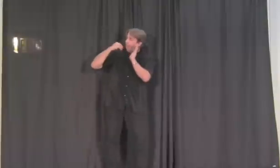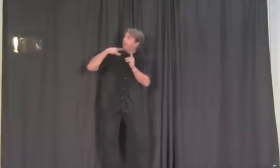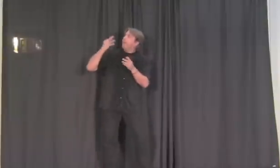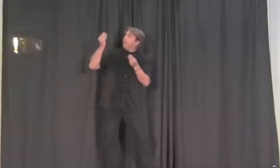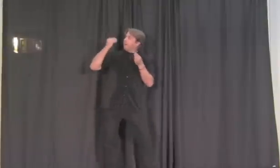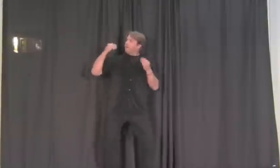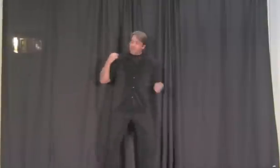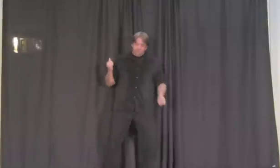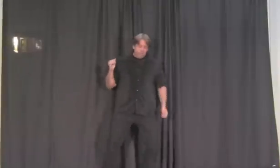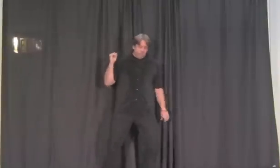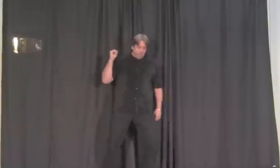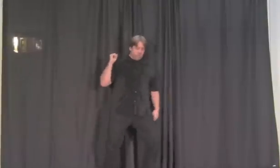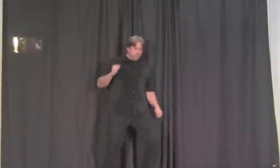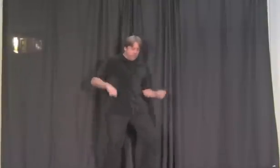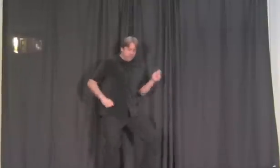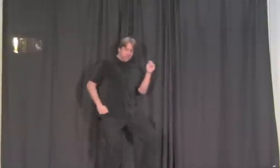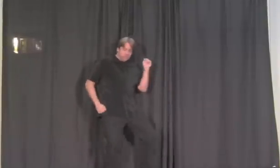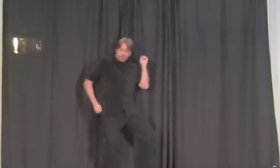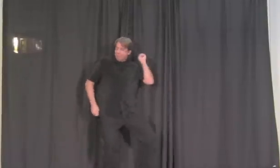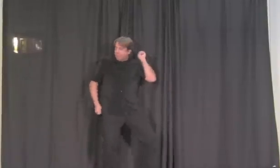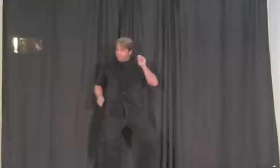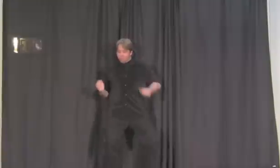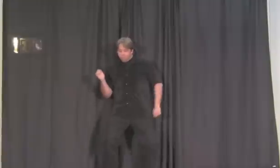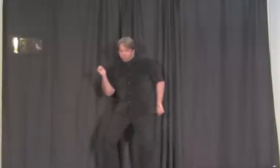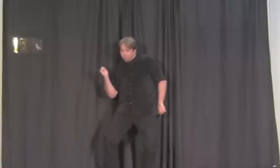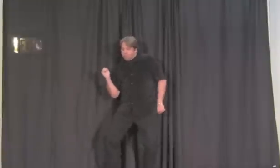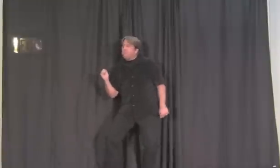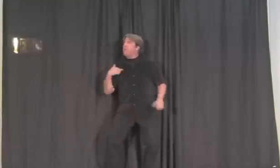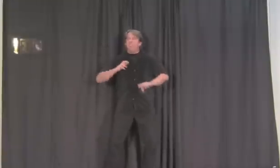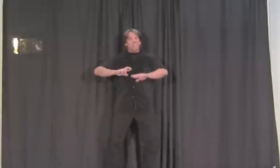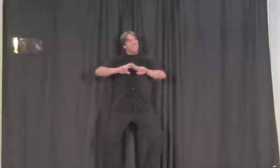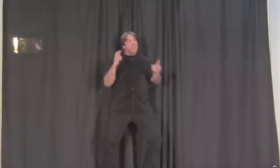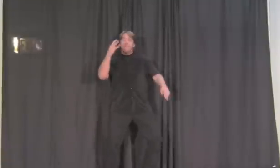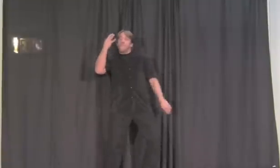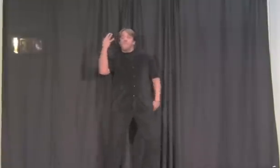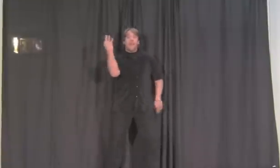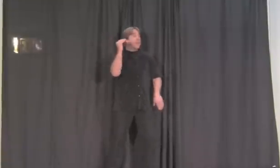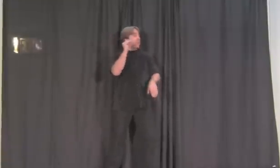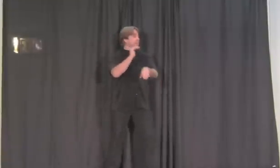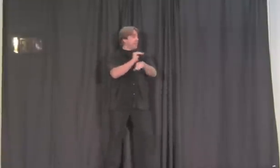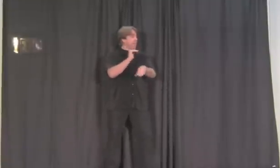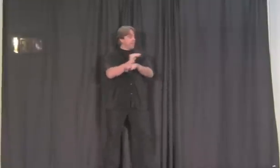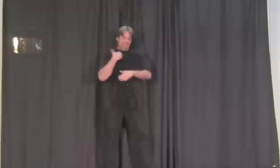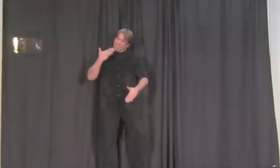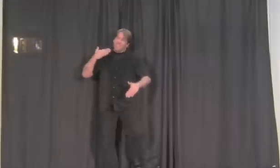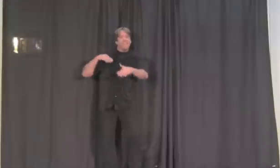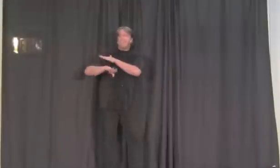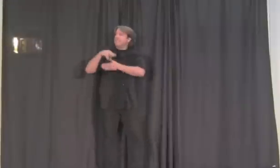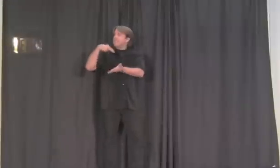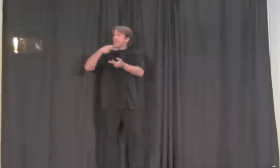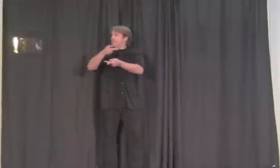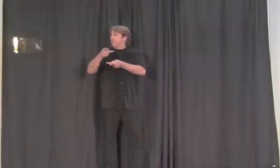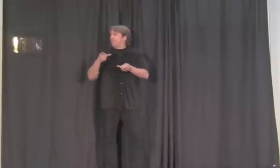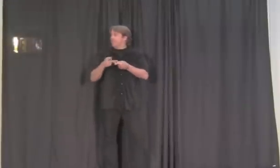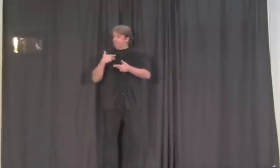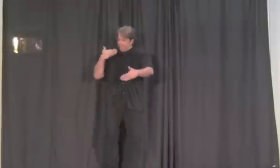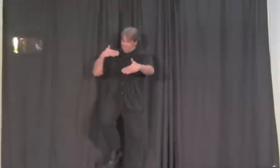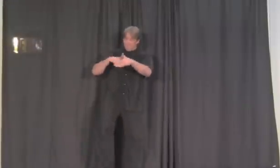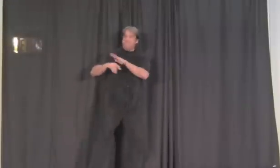taught me. I learned, got my moves, and I was ready. Come Friday night, I burst into